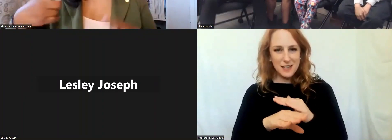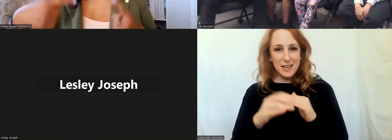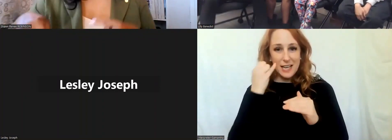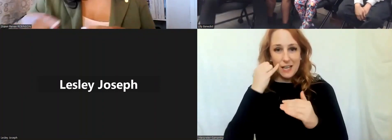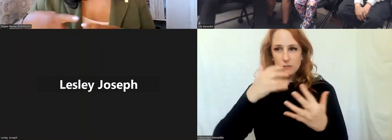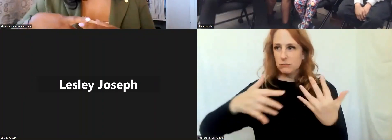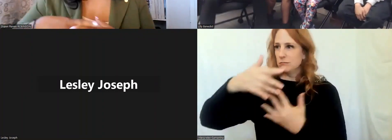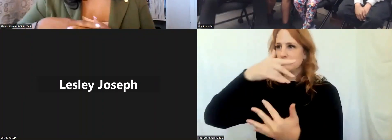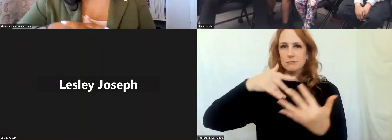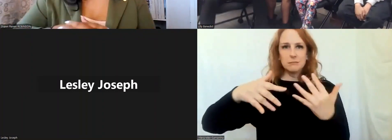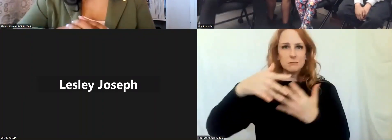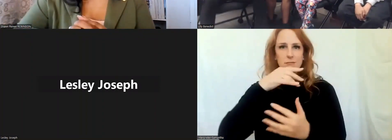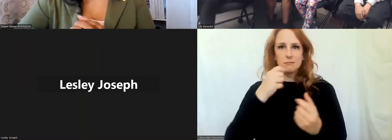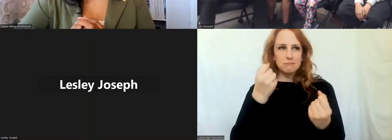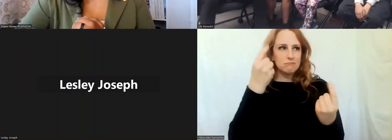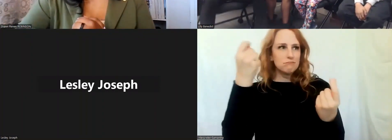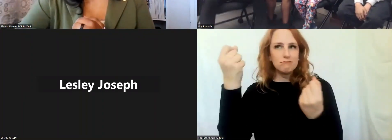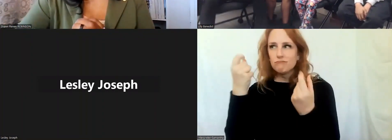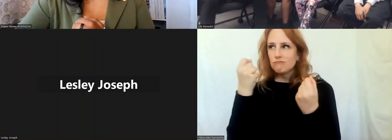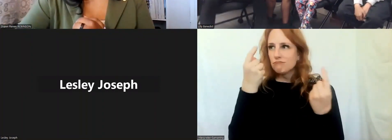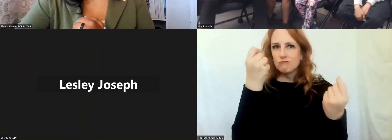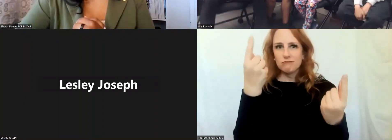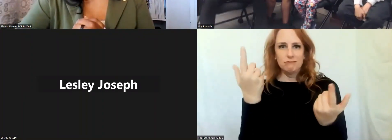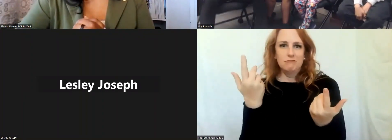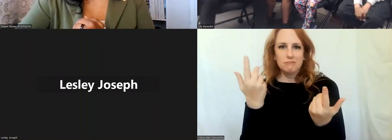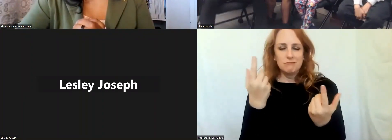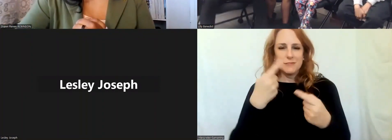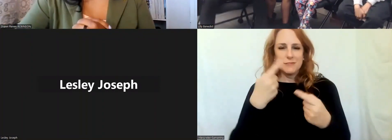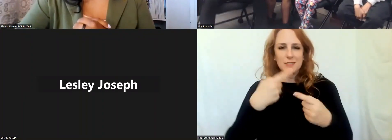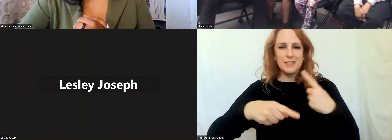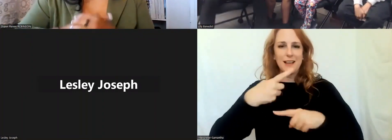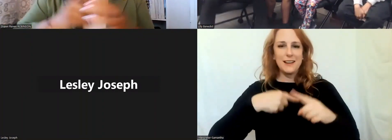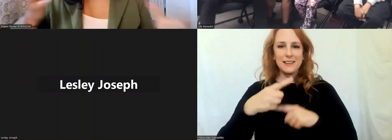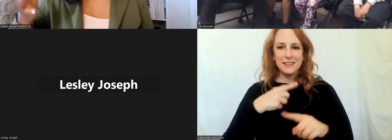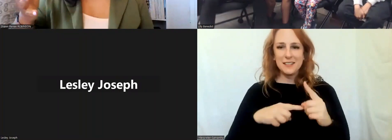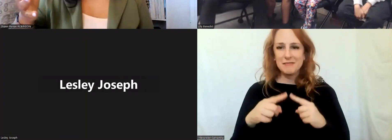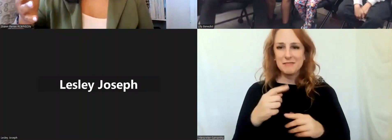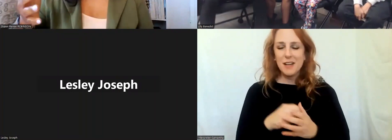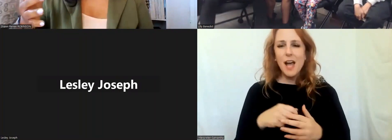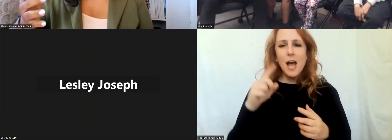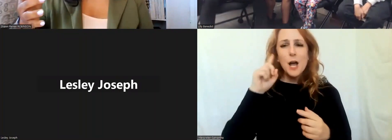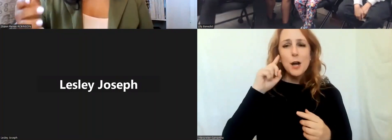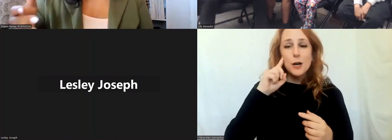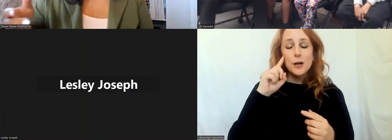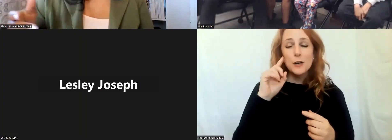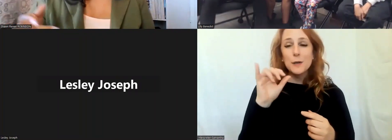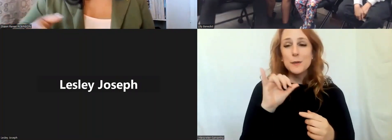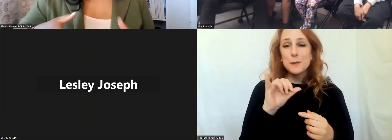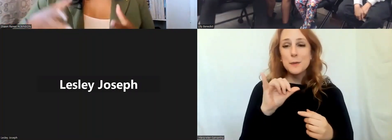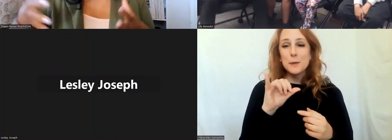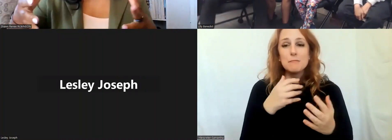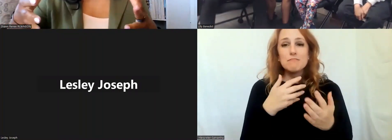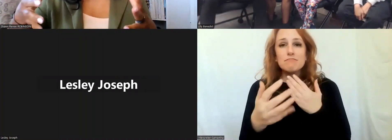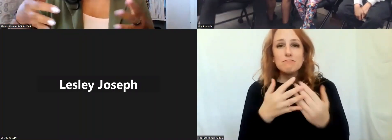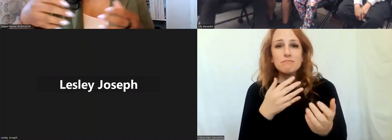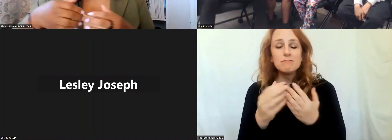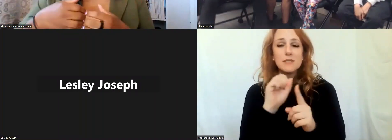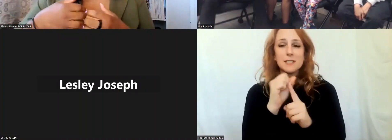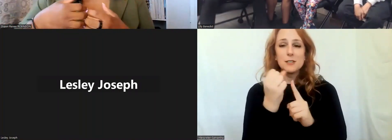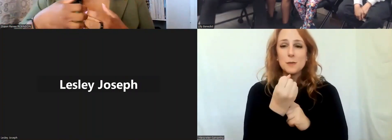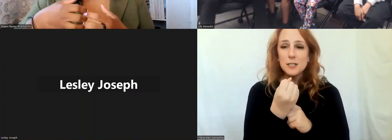environment where there is signing. I've also heard like no matter the situation,